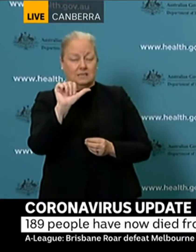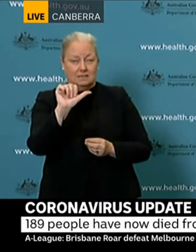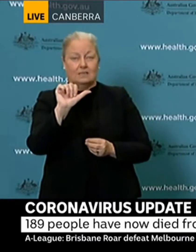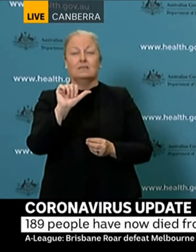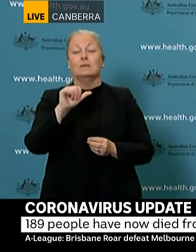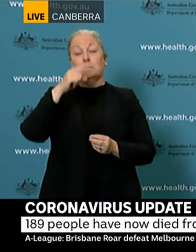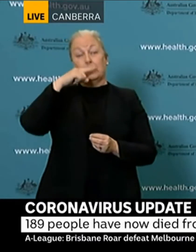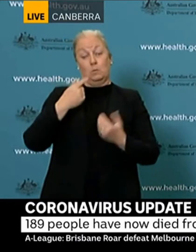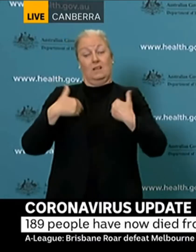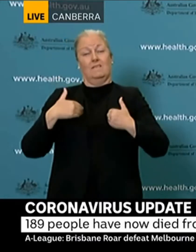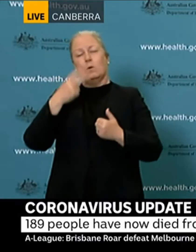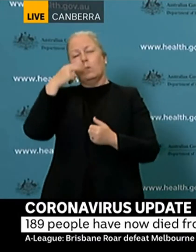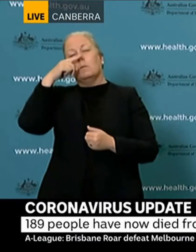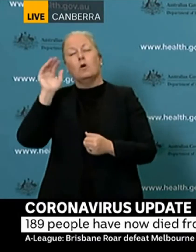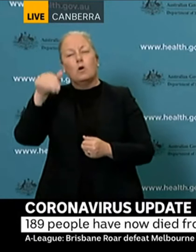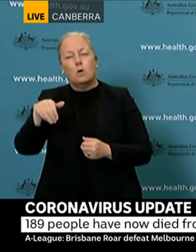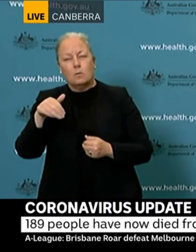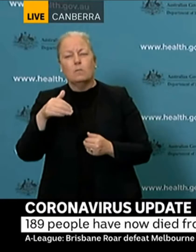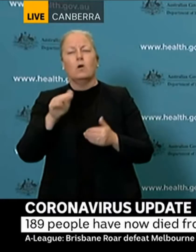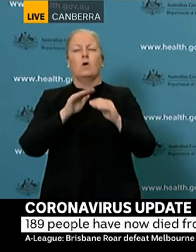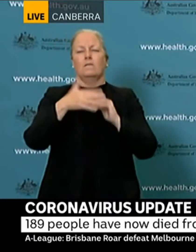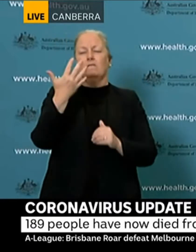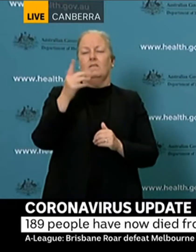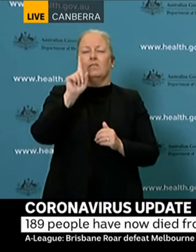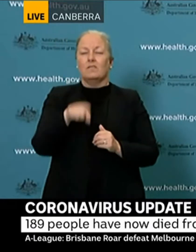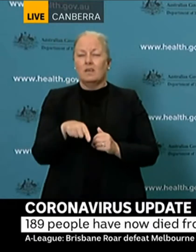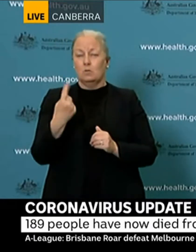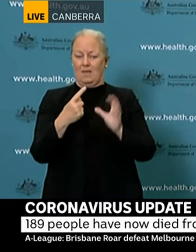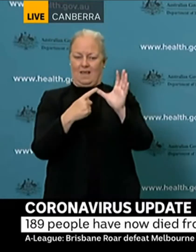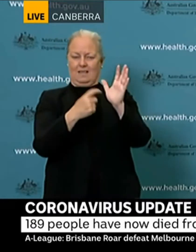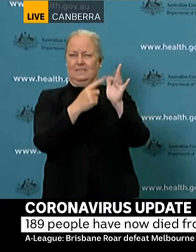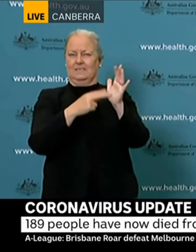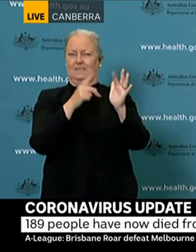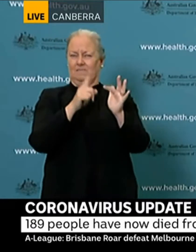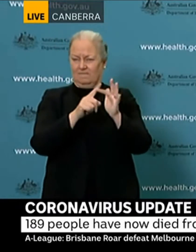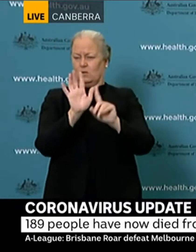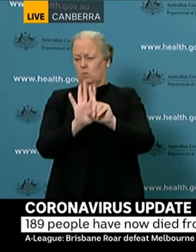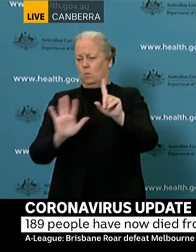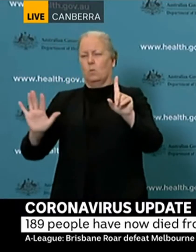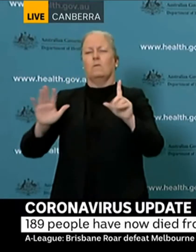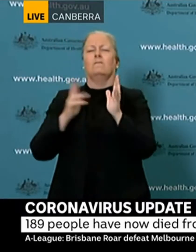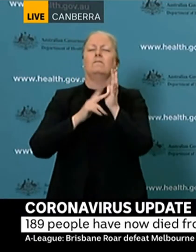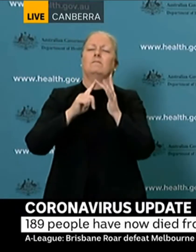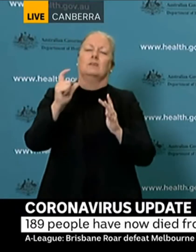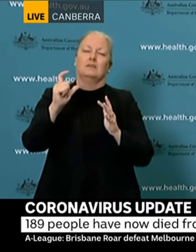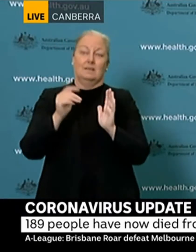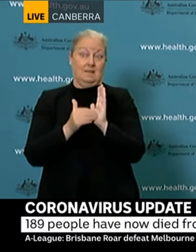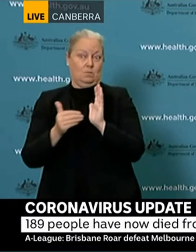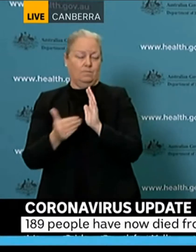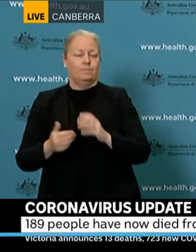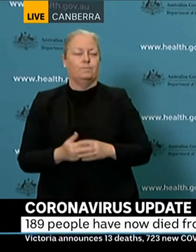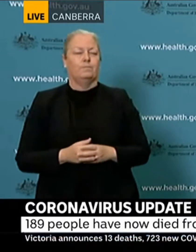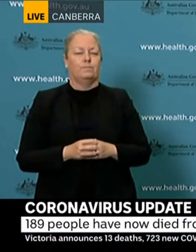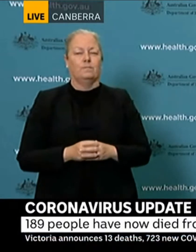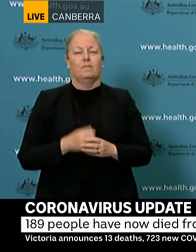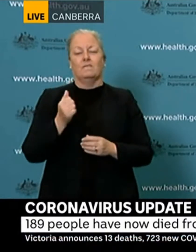care residents out of over 5,000 active cases in Victoria right now. There are